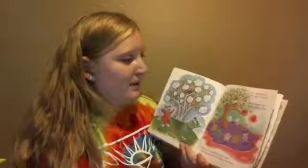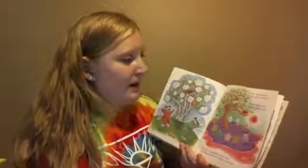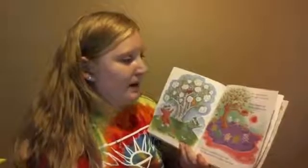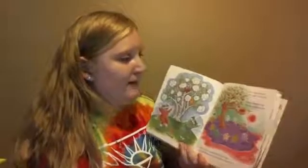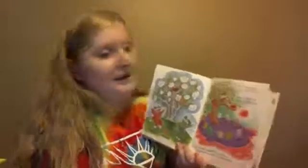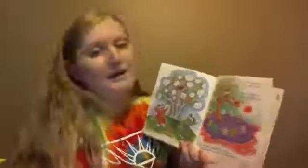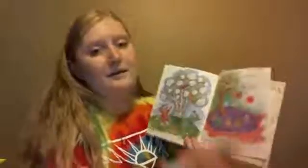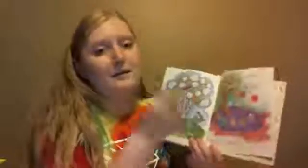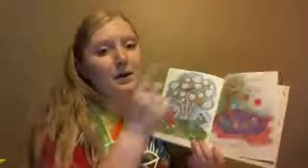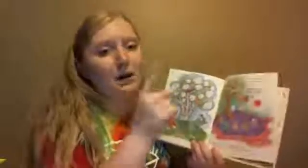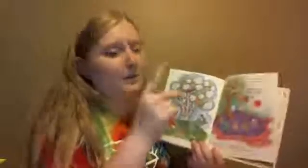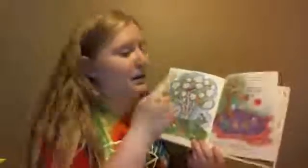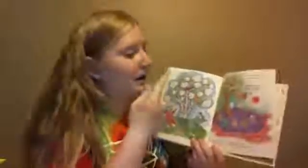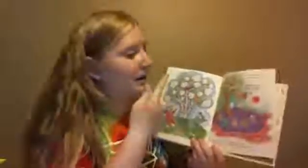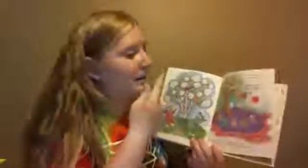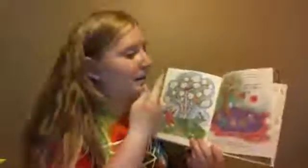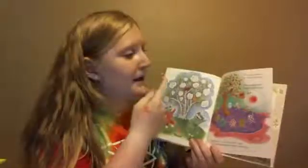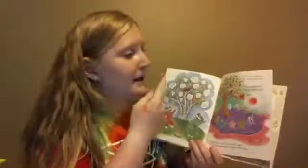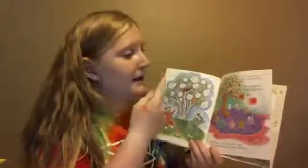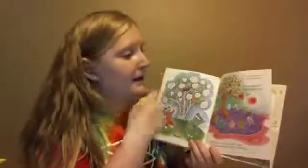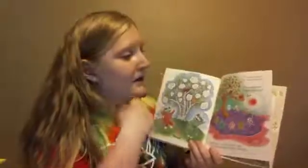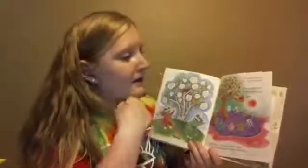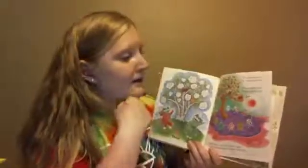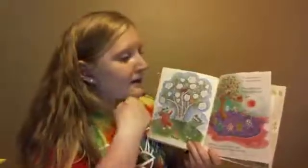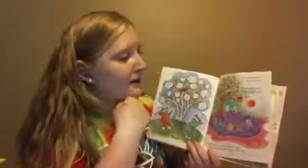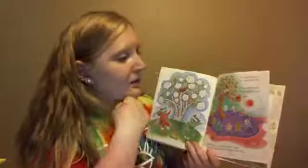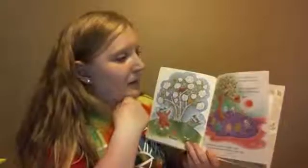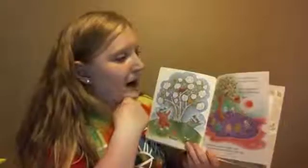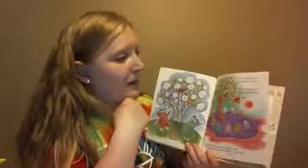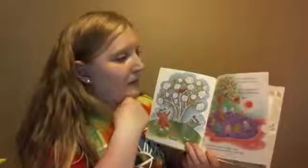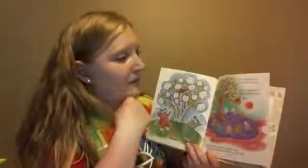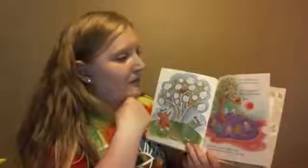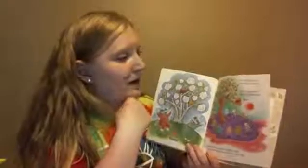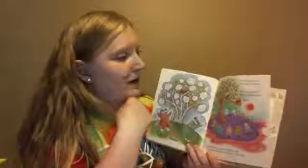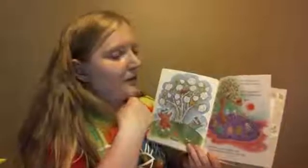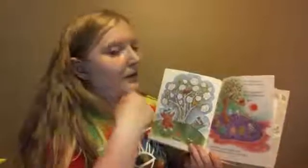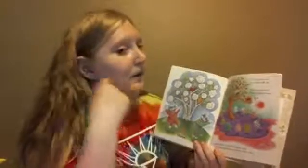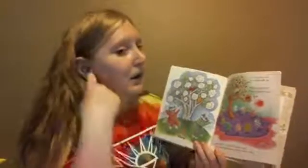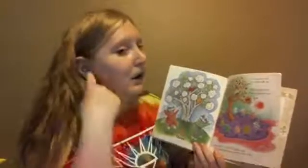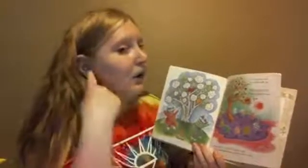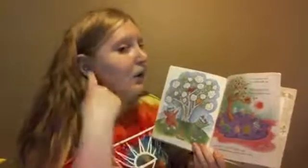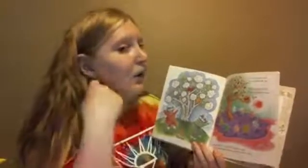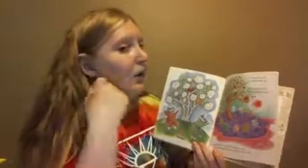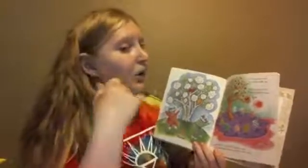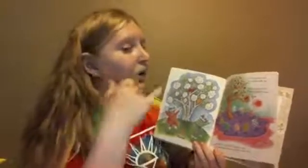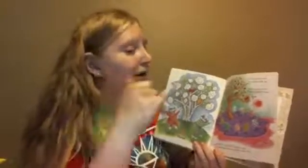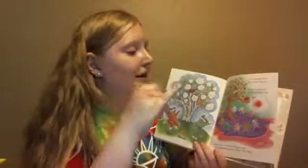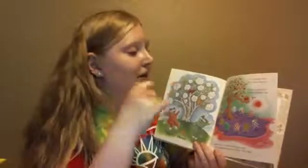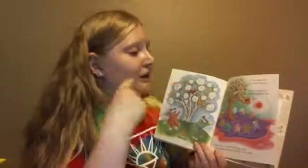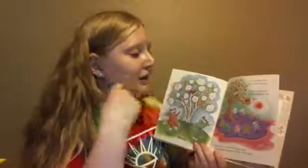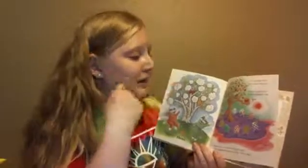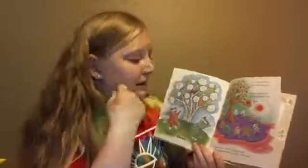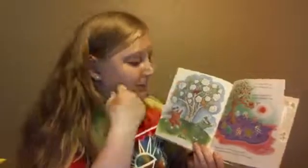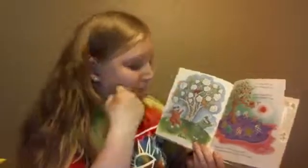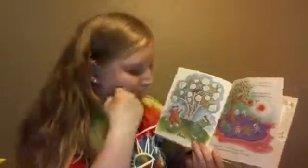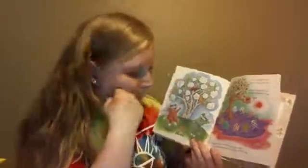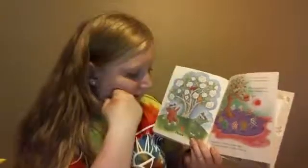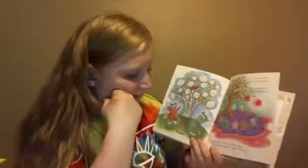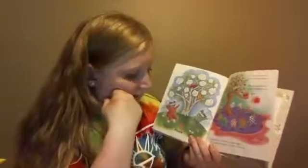pink sea. Purple and pink sea where apples fell from a golden tree.